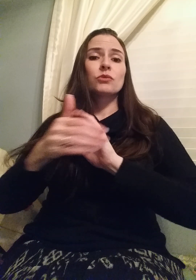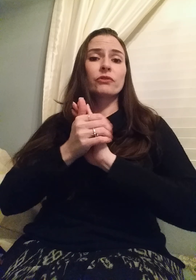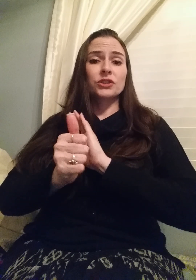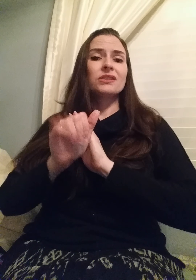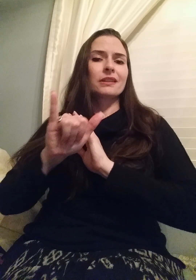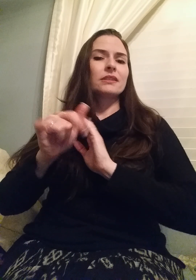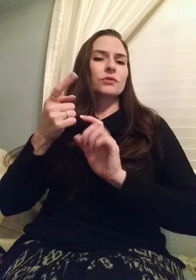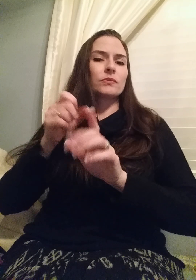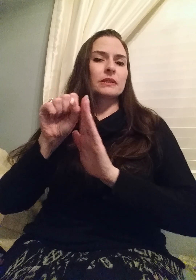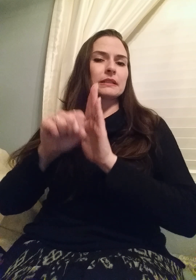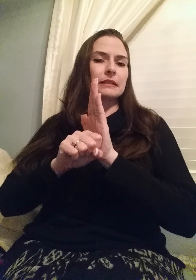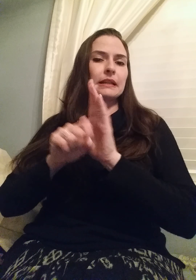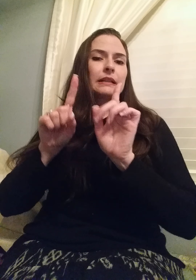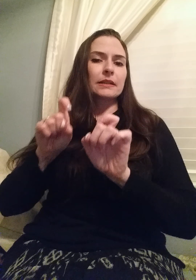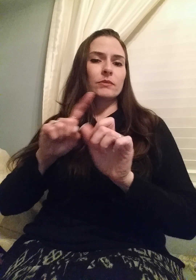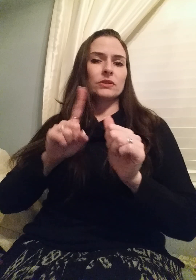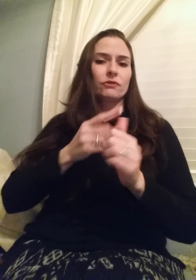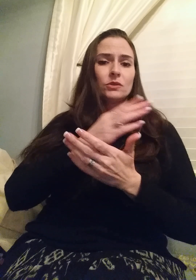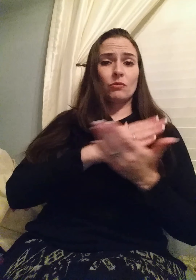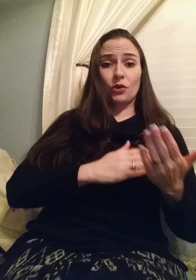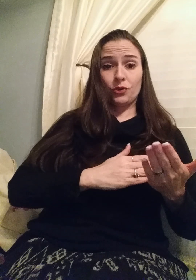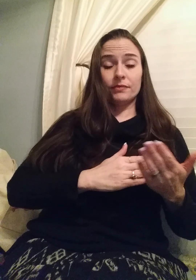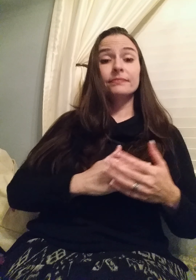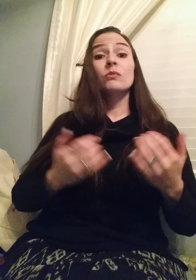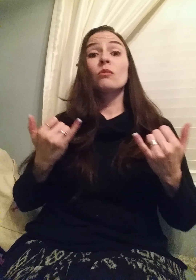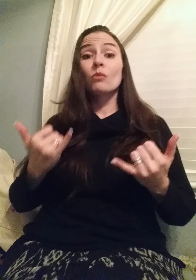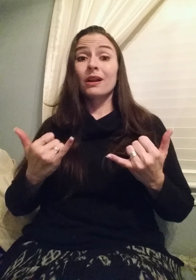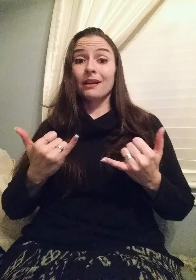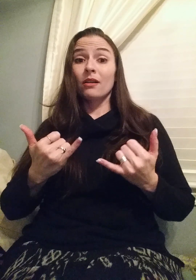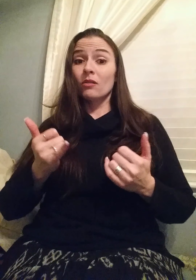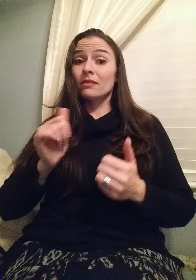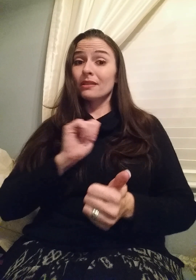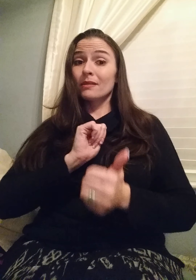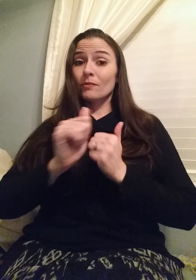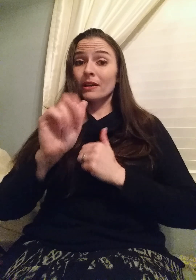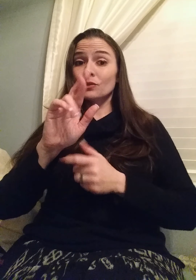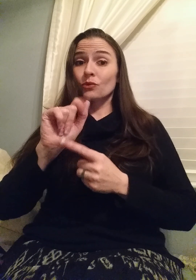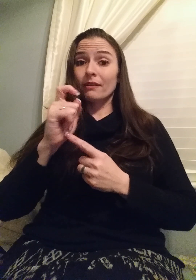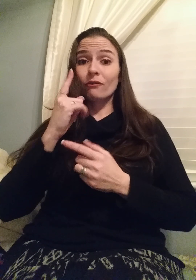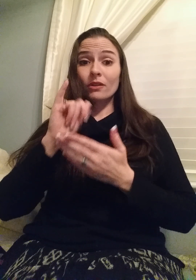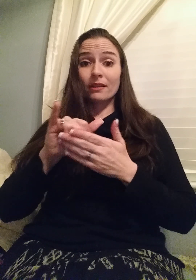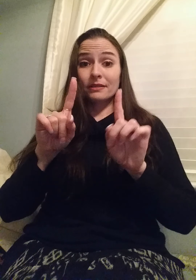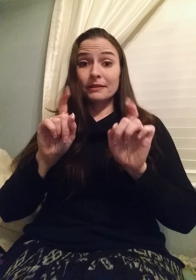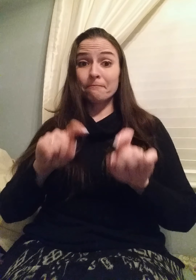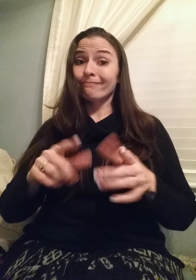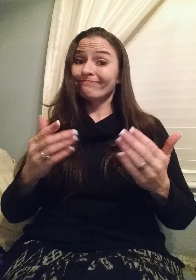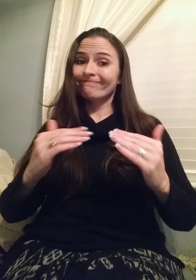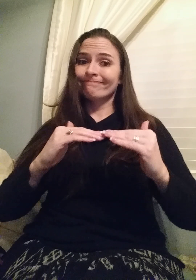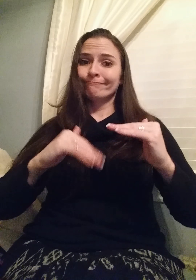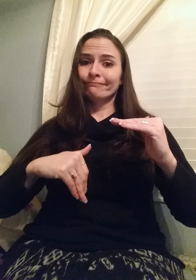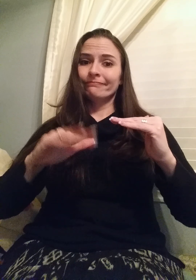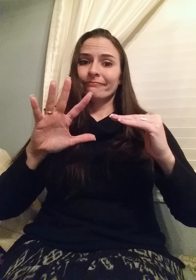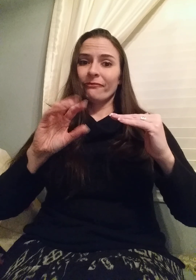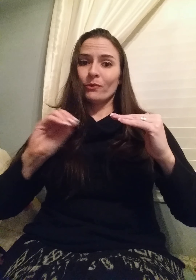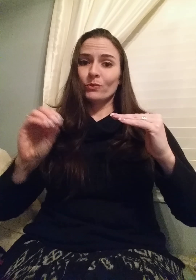Currently, the pass rate for the Test of English Proficiency is below 50%. And that means that